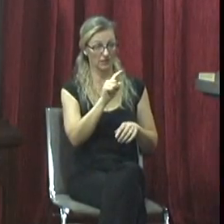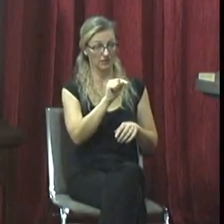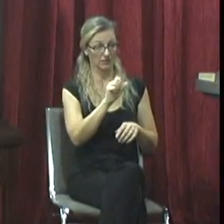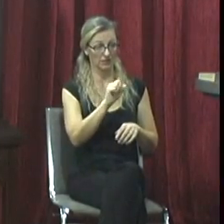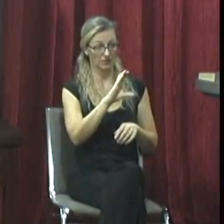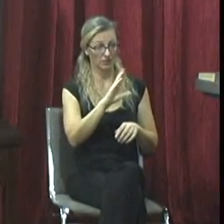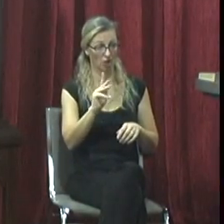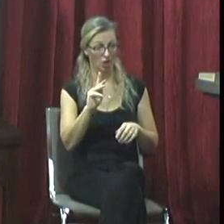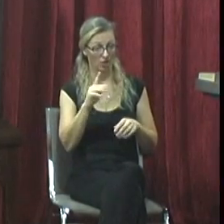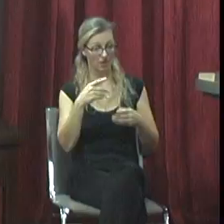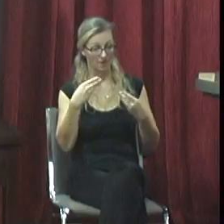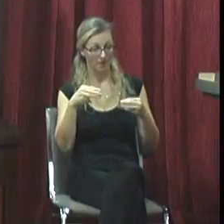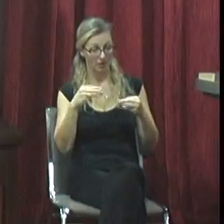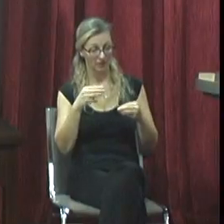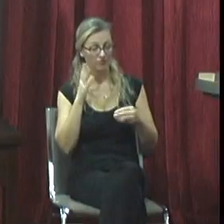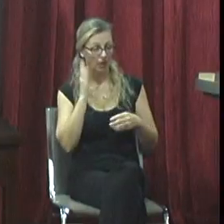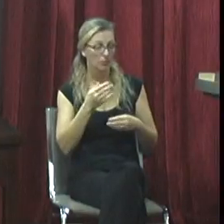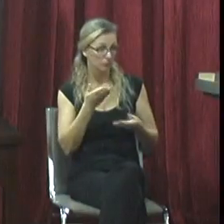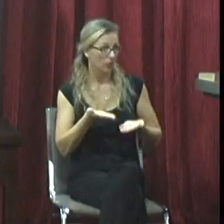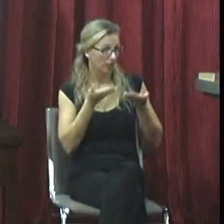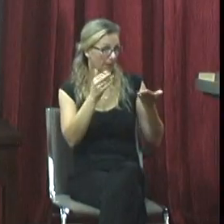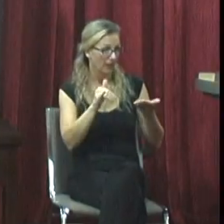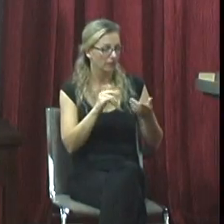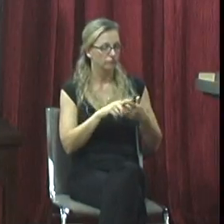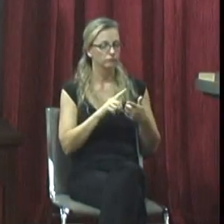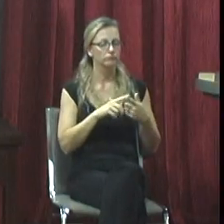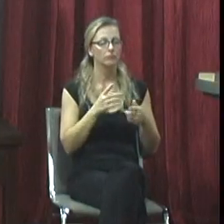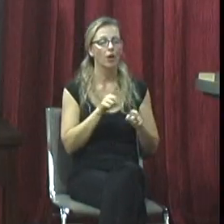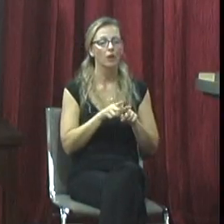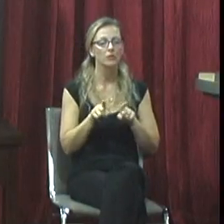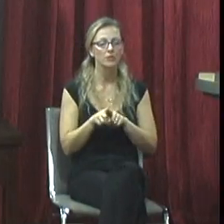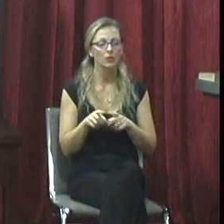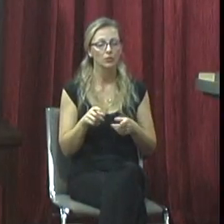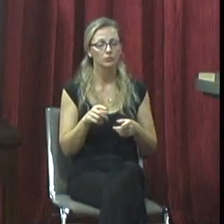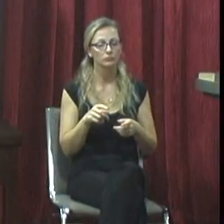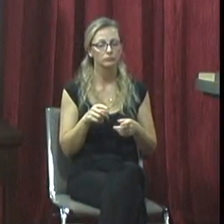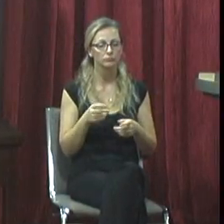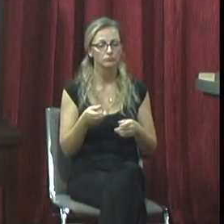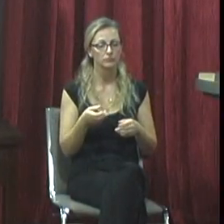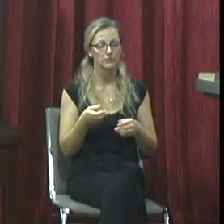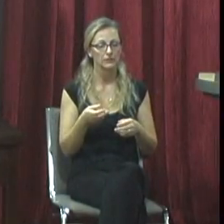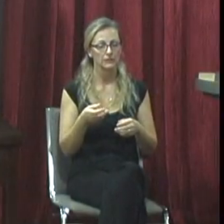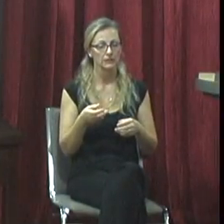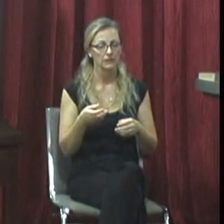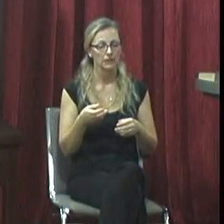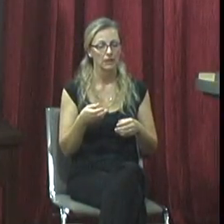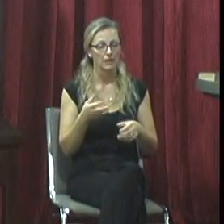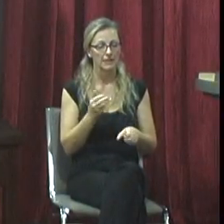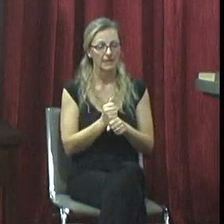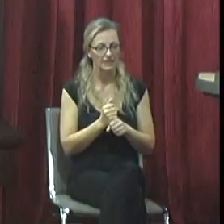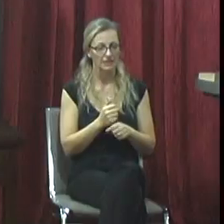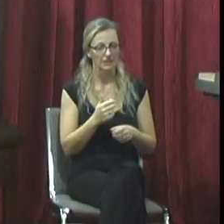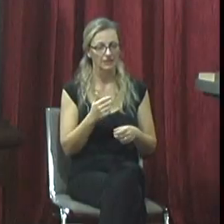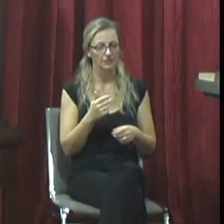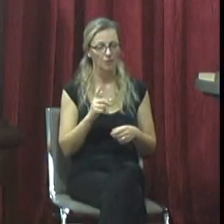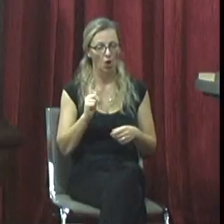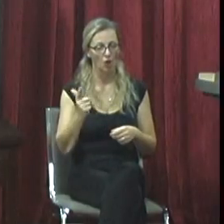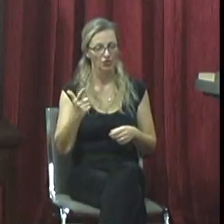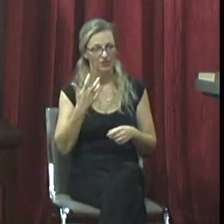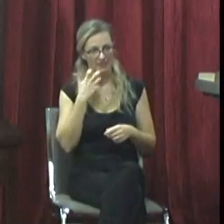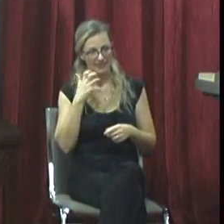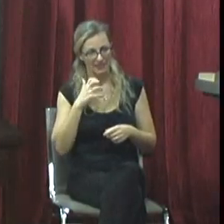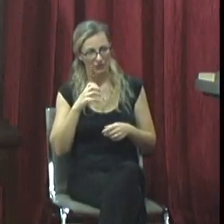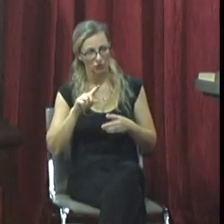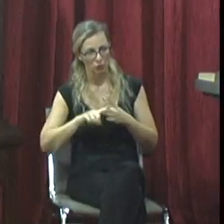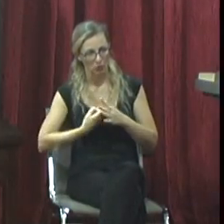Also would recommend you store up some emergency supplies like water purification, alternative heat sources, non-perishable food